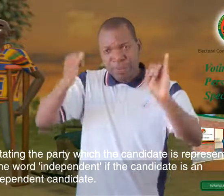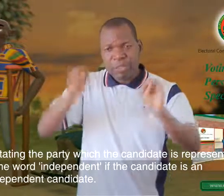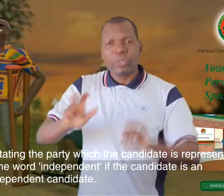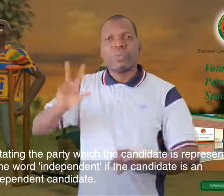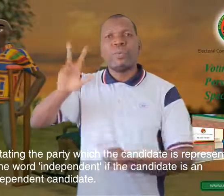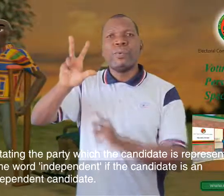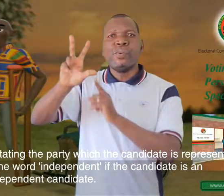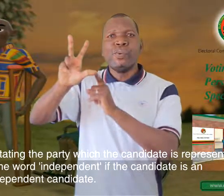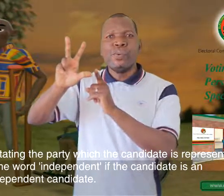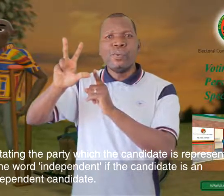candidate.